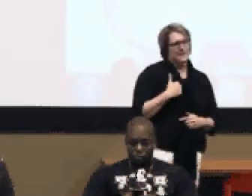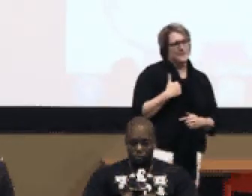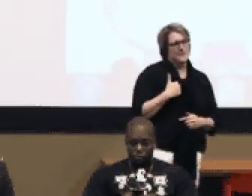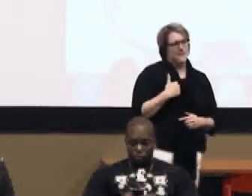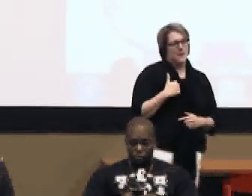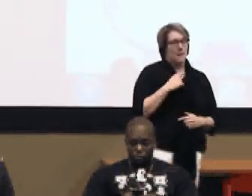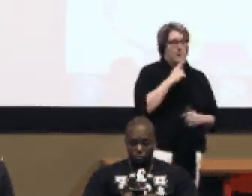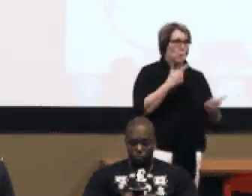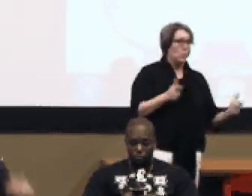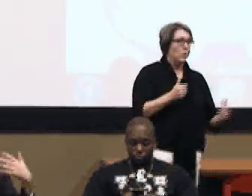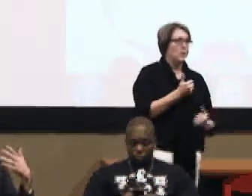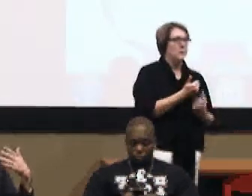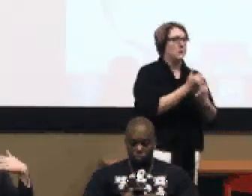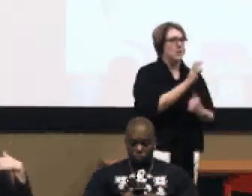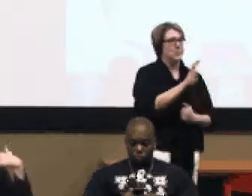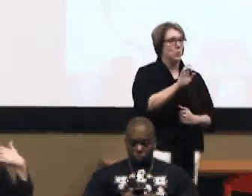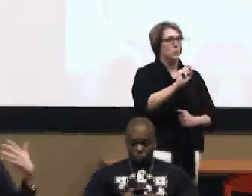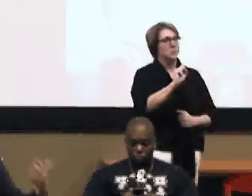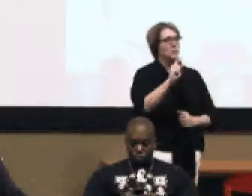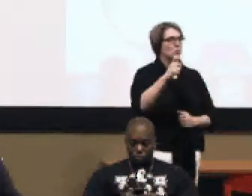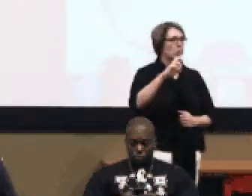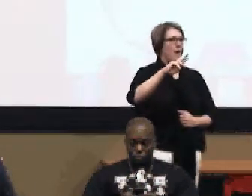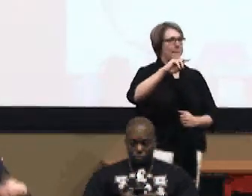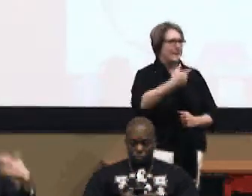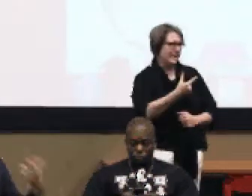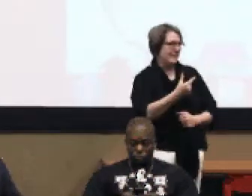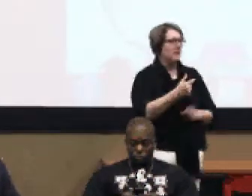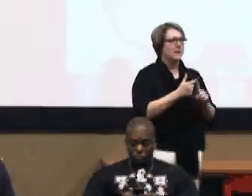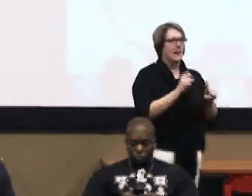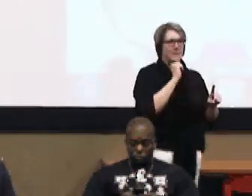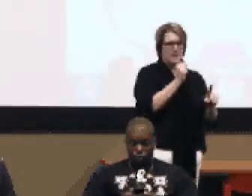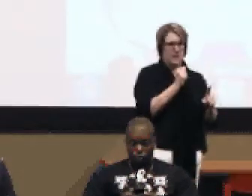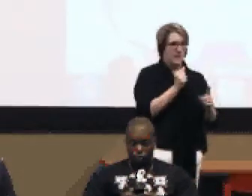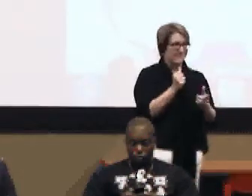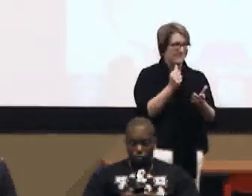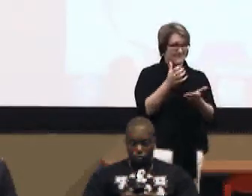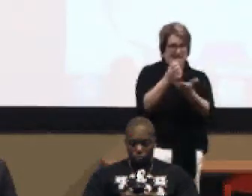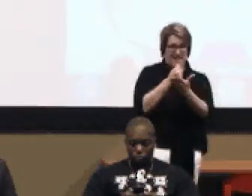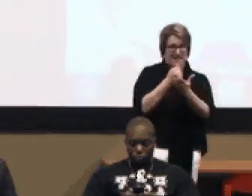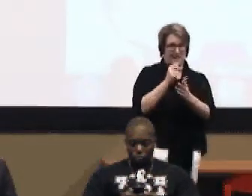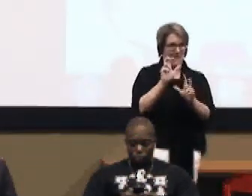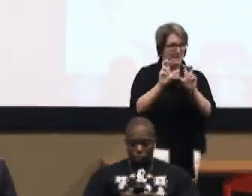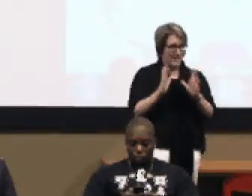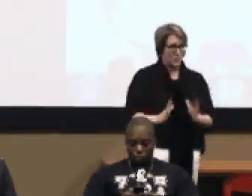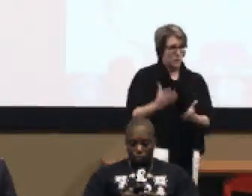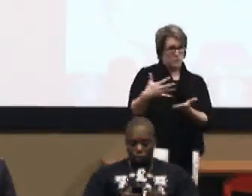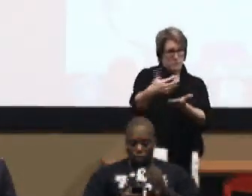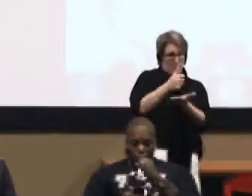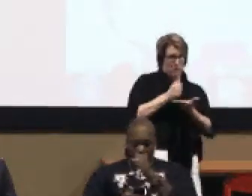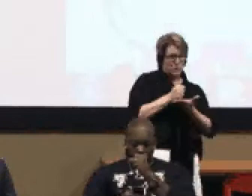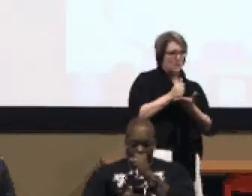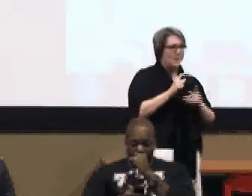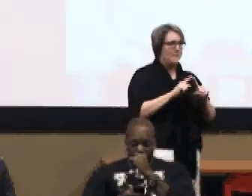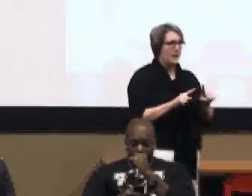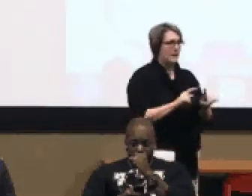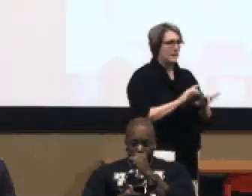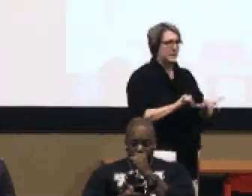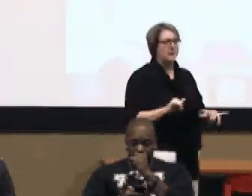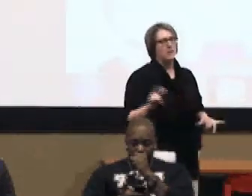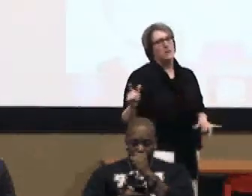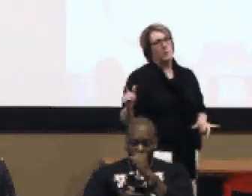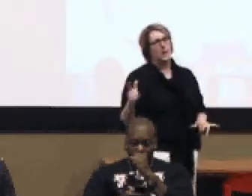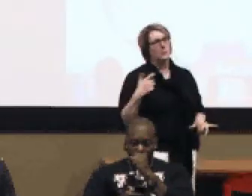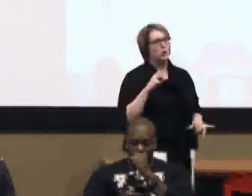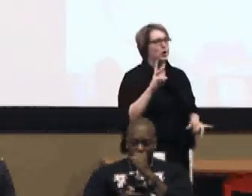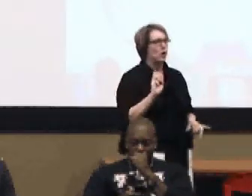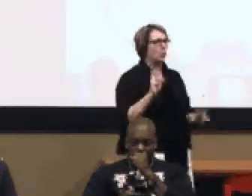of bootstrapping in the sense that not taking investor dollars, but at the same time, And putting your own skin in the game.